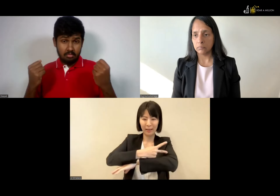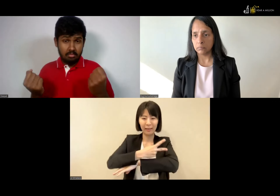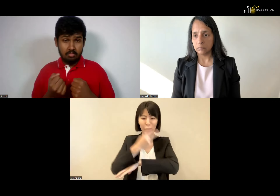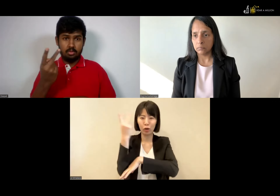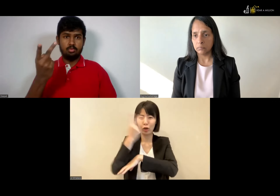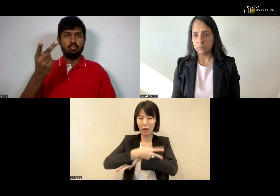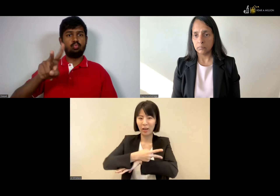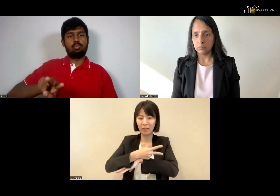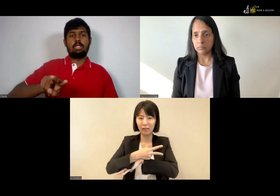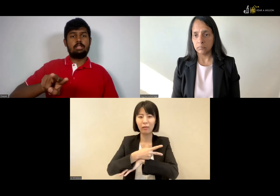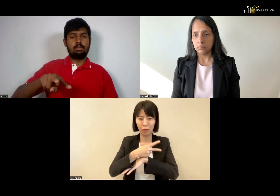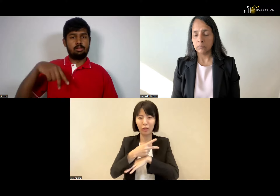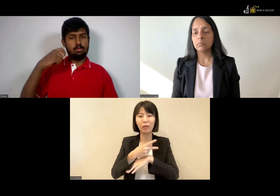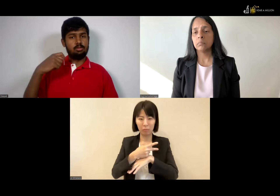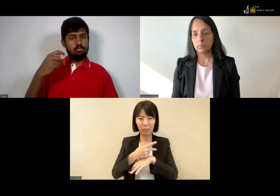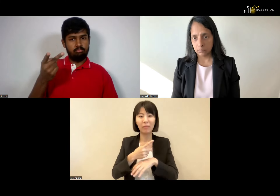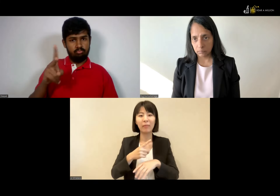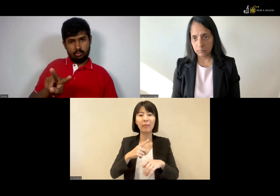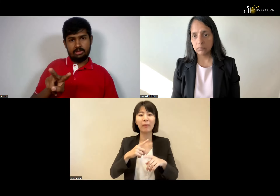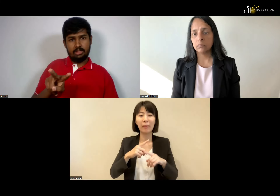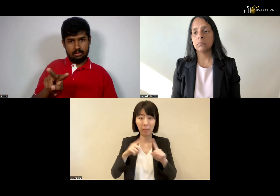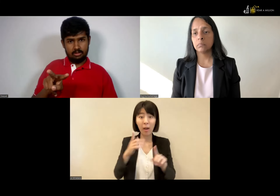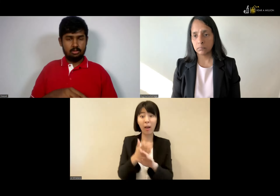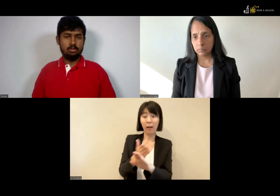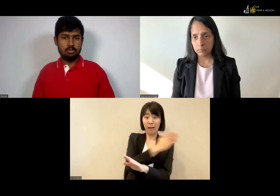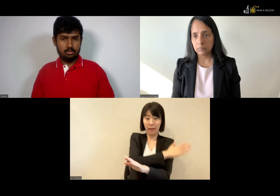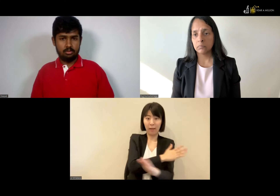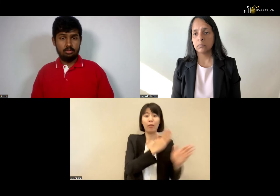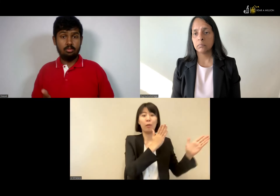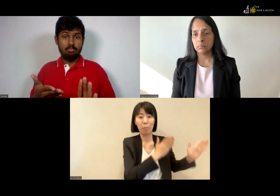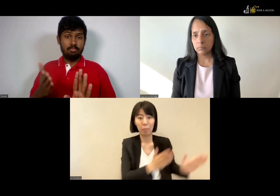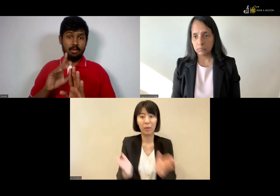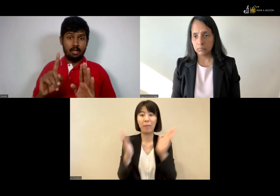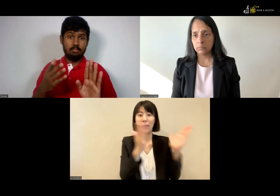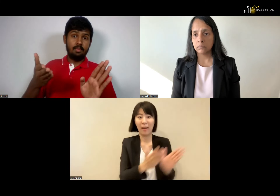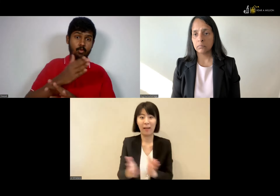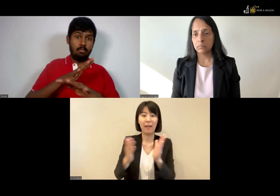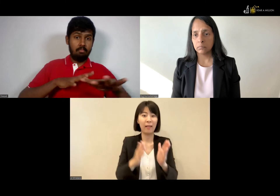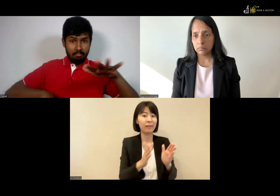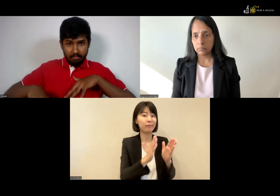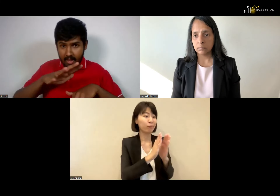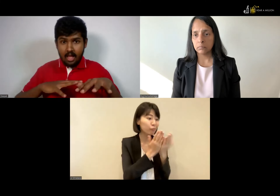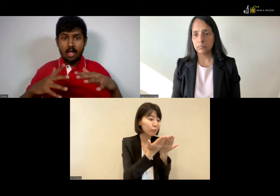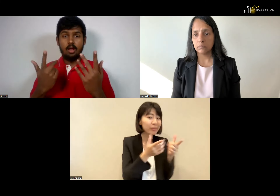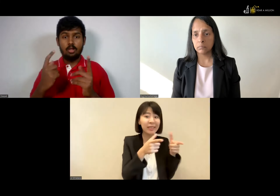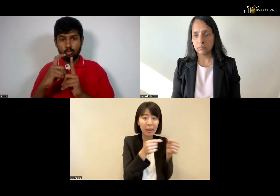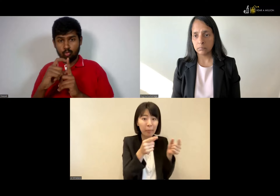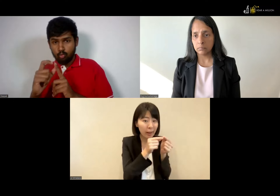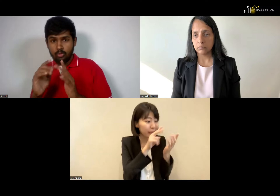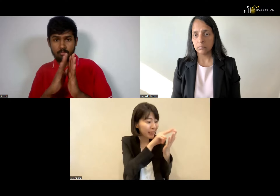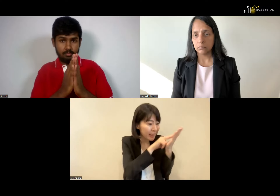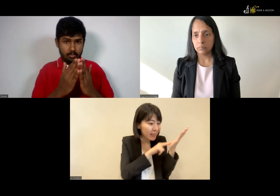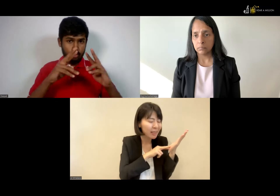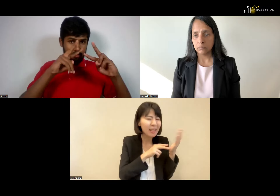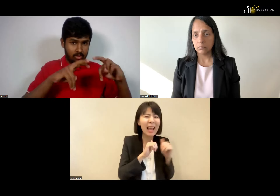Videos, it took 2 days to curate the videos, but a lot of planning, a lot of preparation. We had